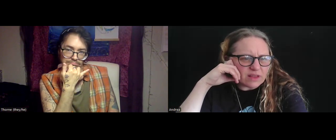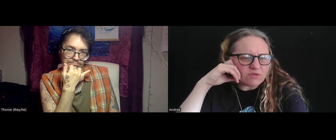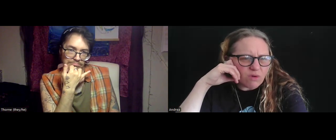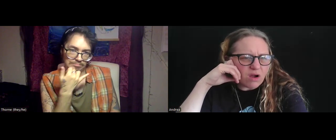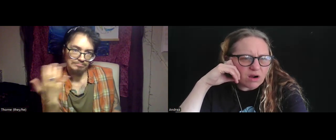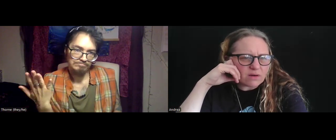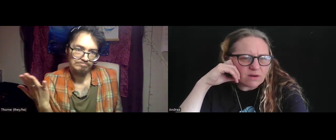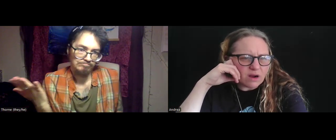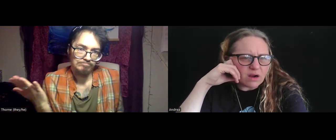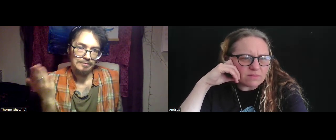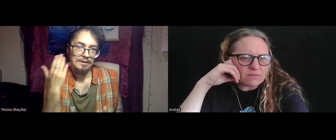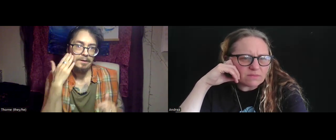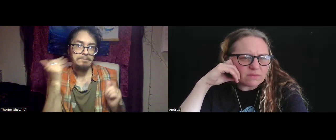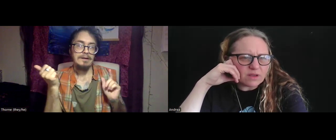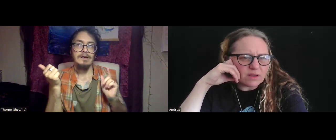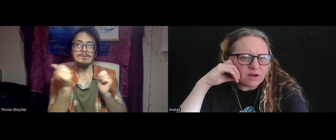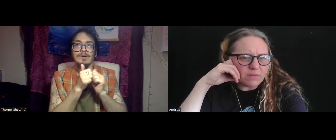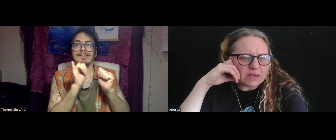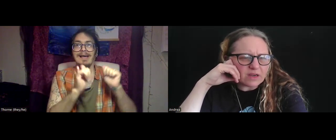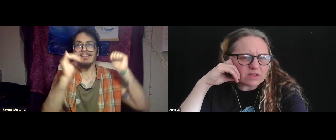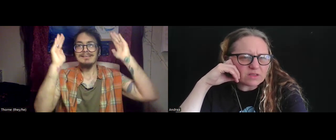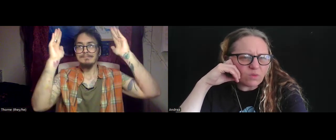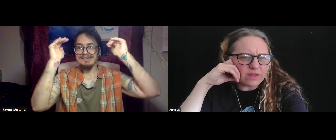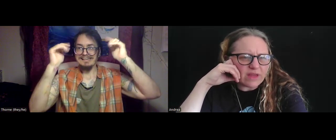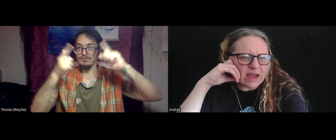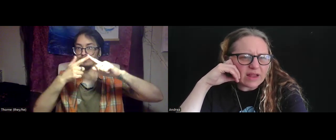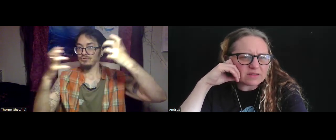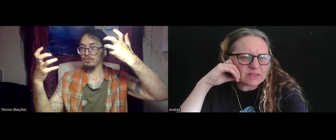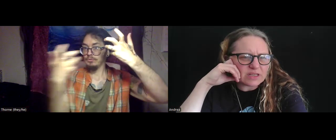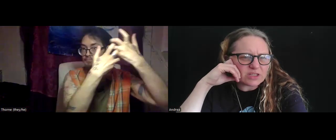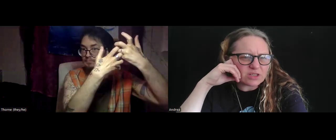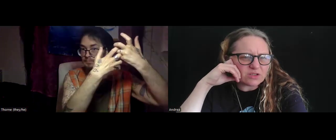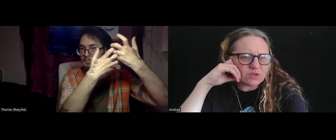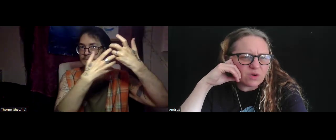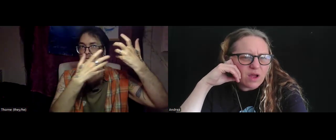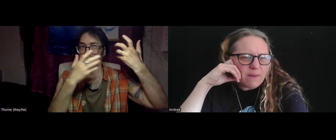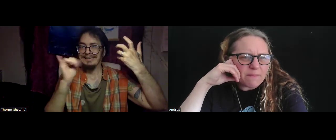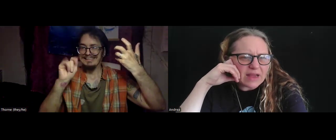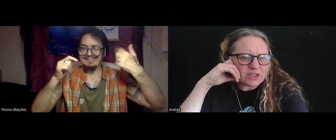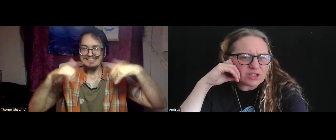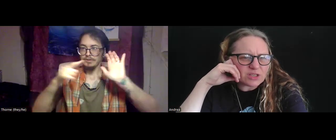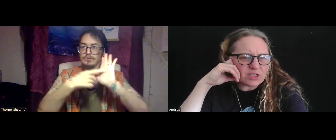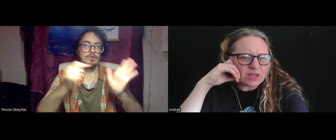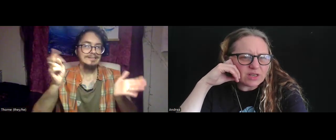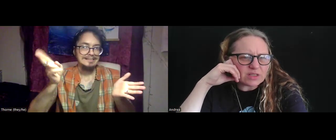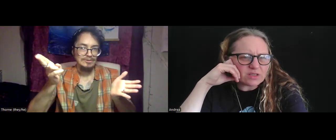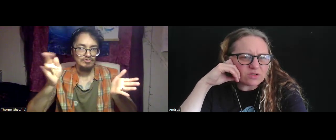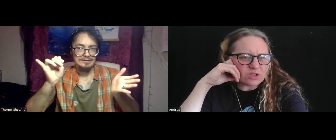that's wrong. Um, because with that expectation to match, it still shows